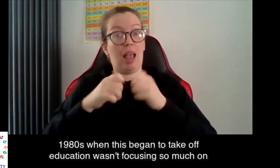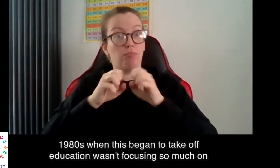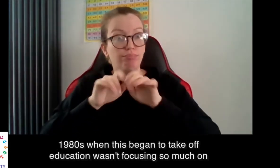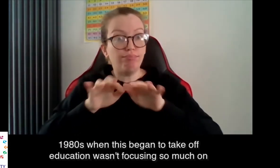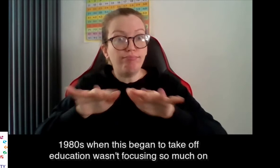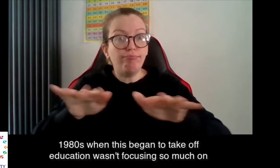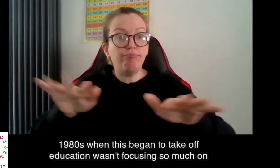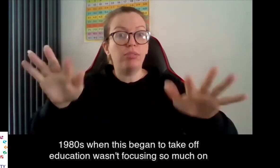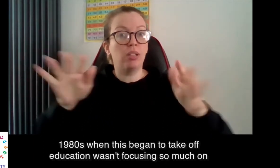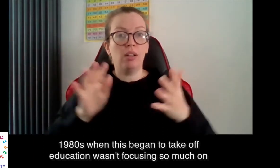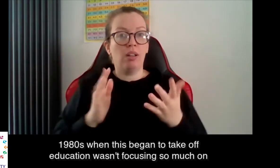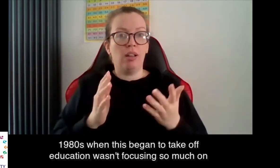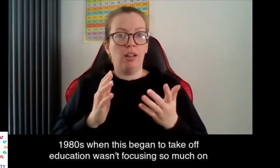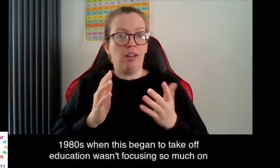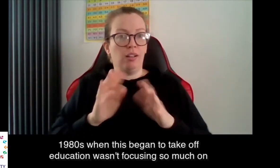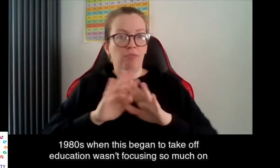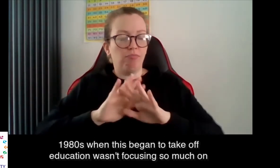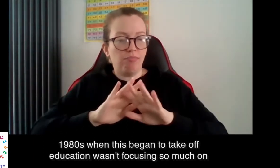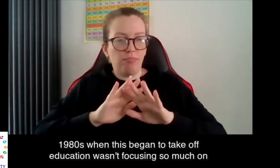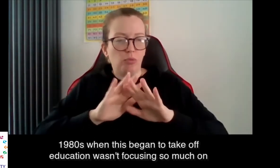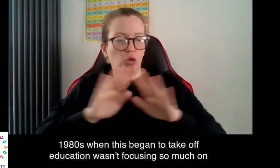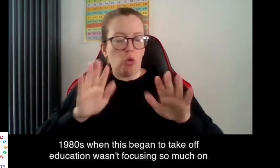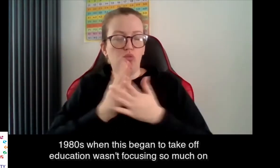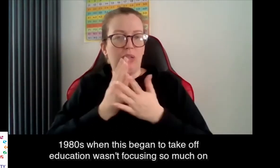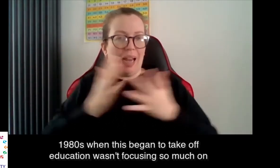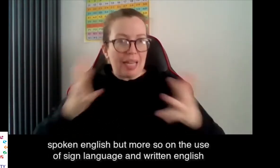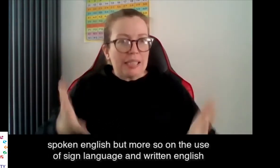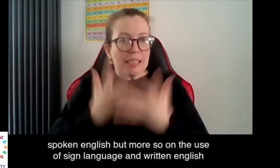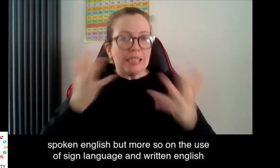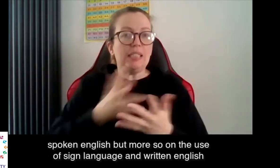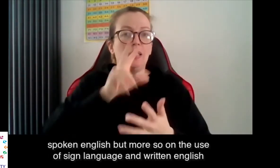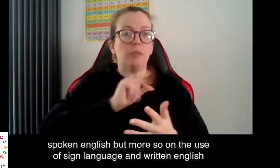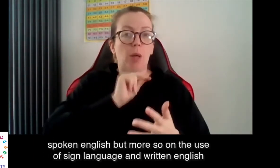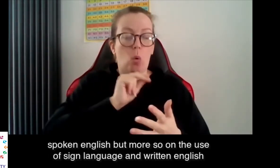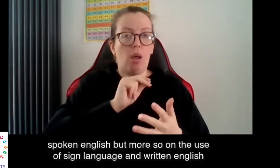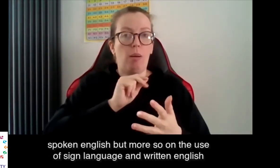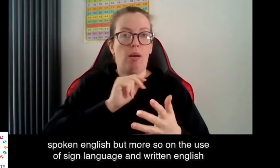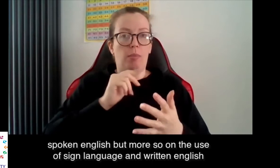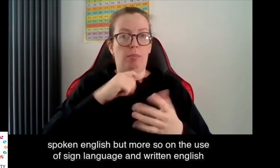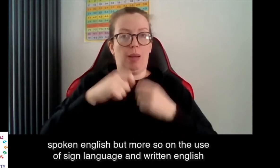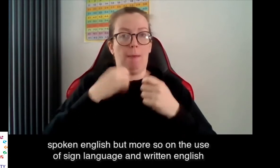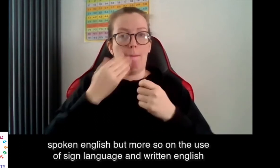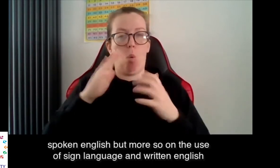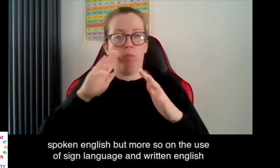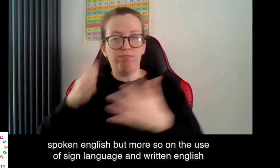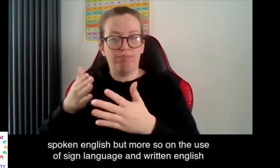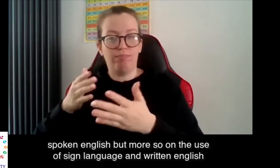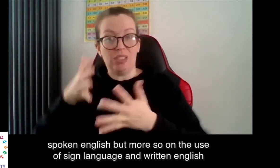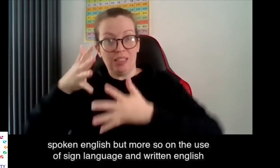off, education wasn't focusing so much on spoken English, but more so on the use of sign language